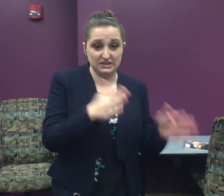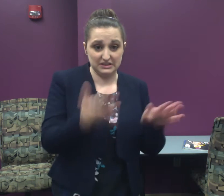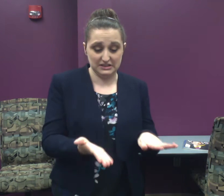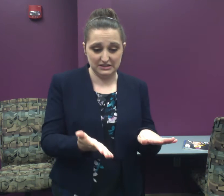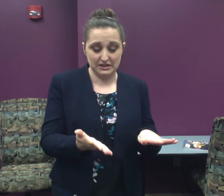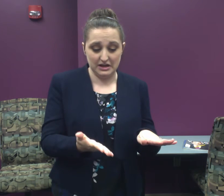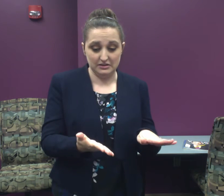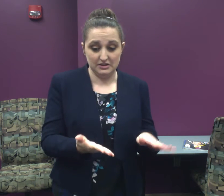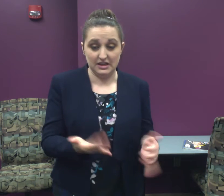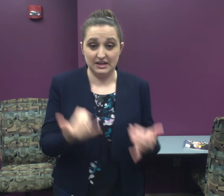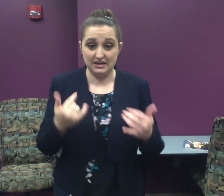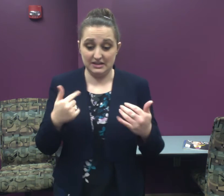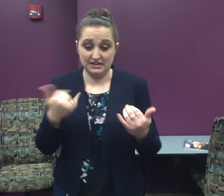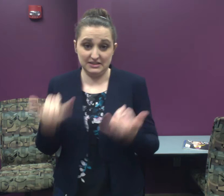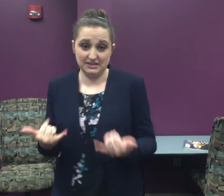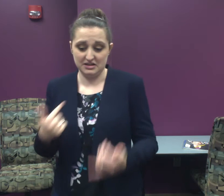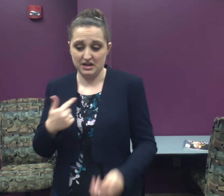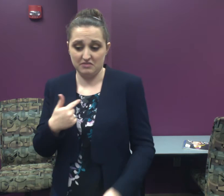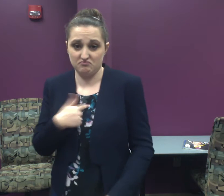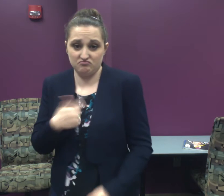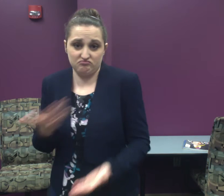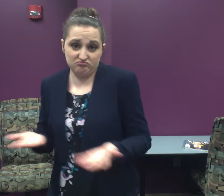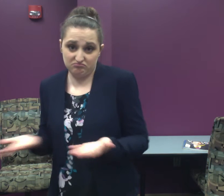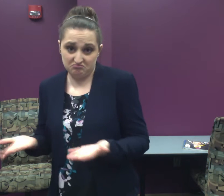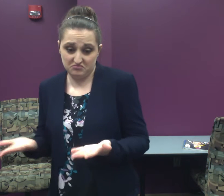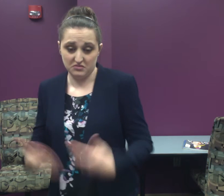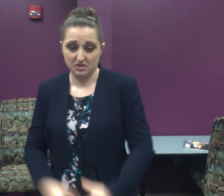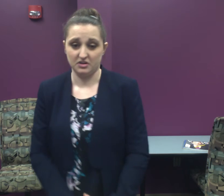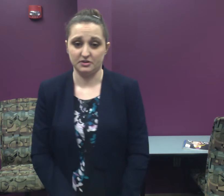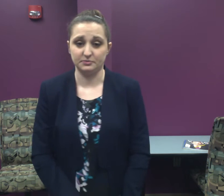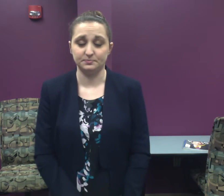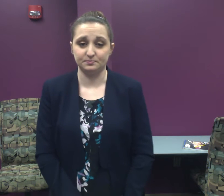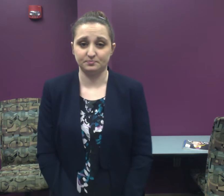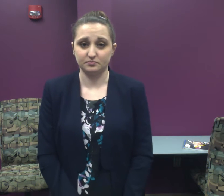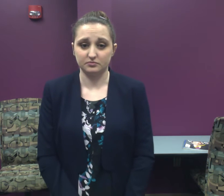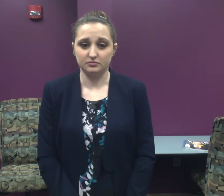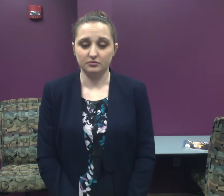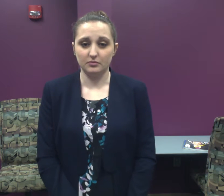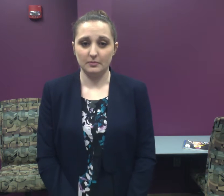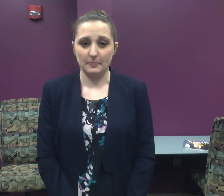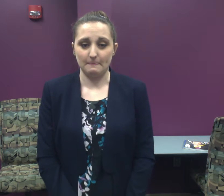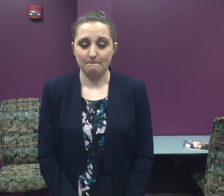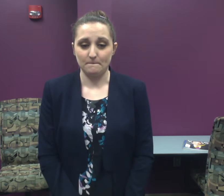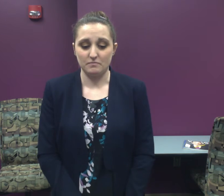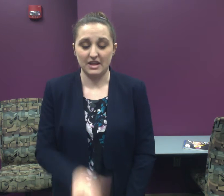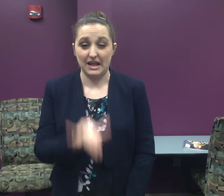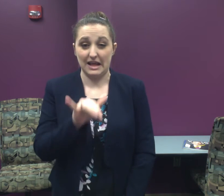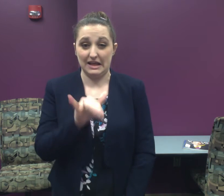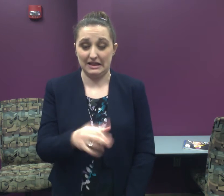time, demographically you prevent people from existing at another time. And you see that in Russia a lot